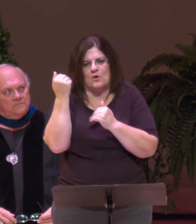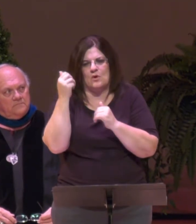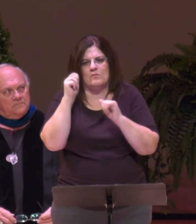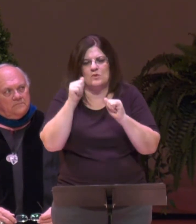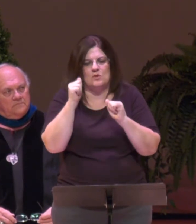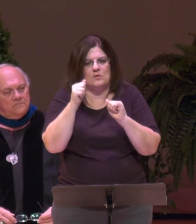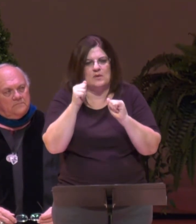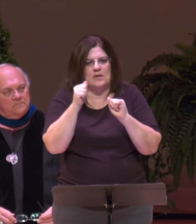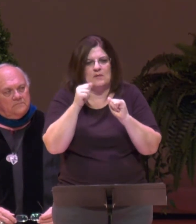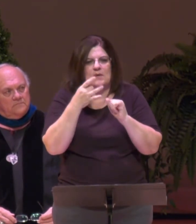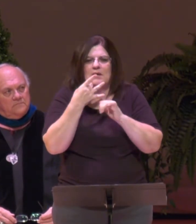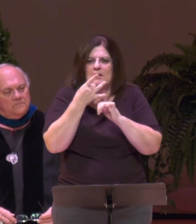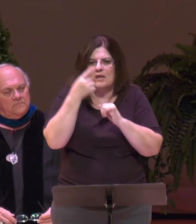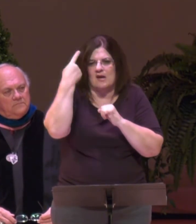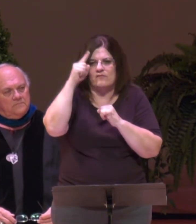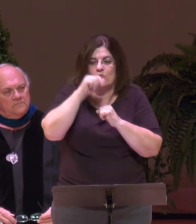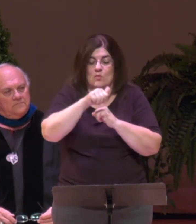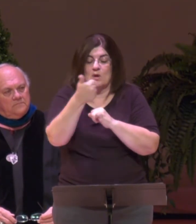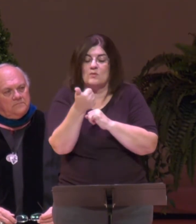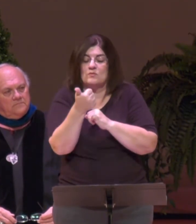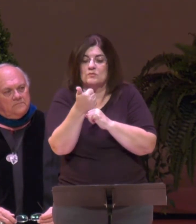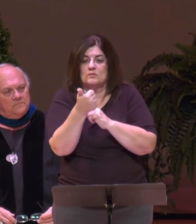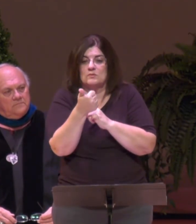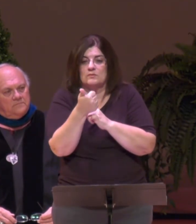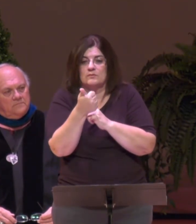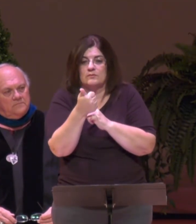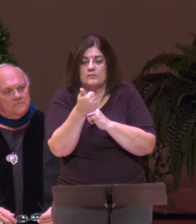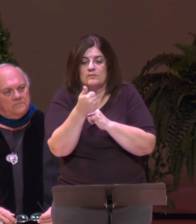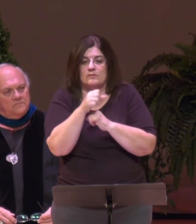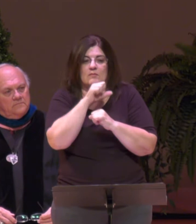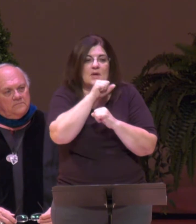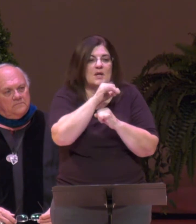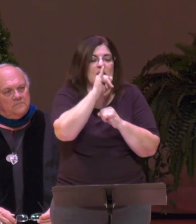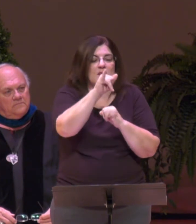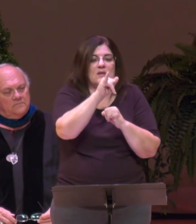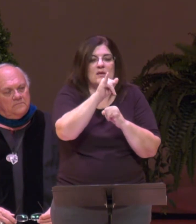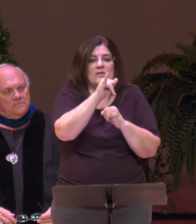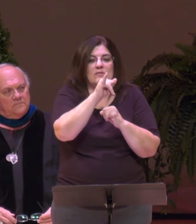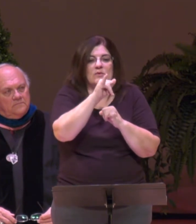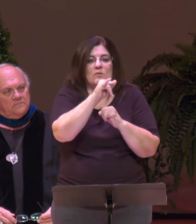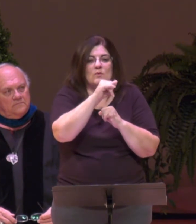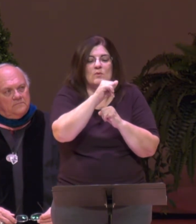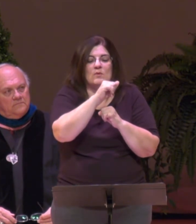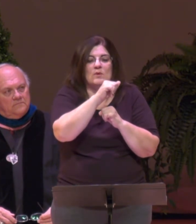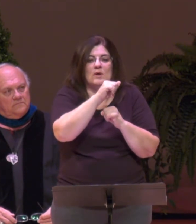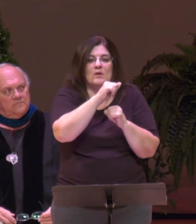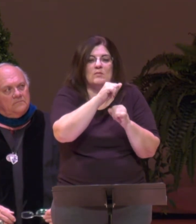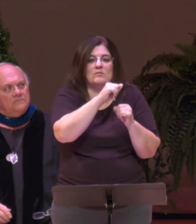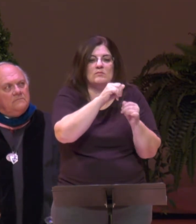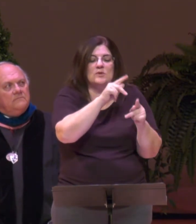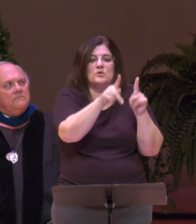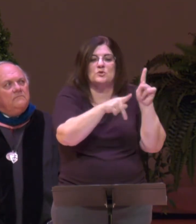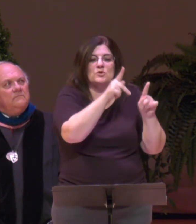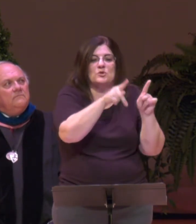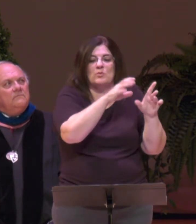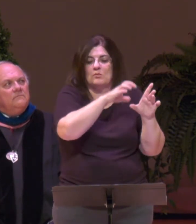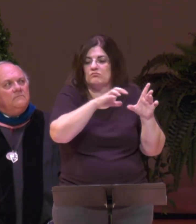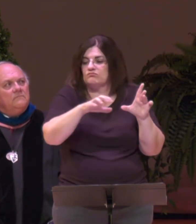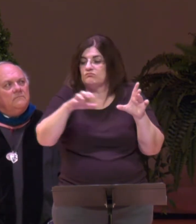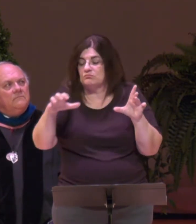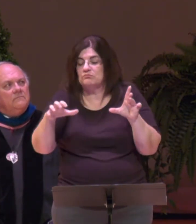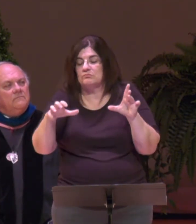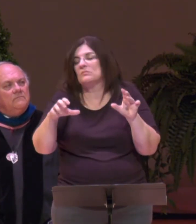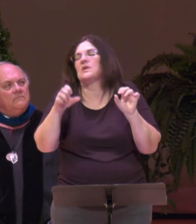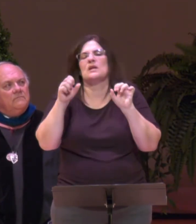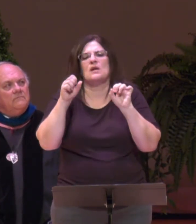hope for others. And love your neighbor as yourself, especially as you journey, doing those small